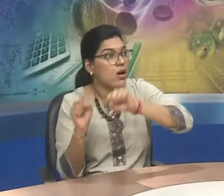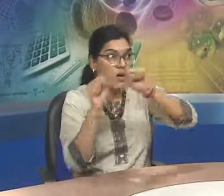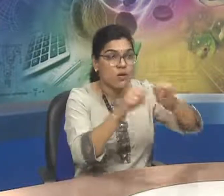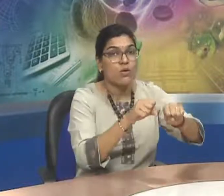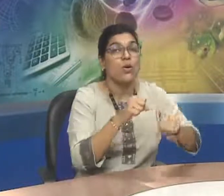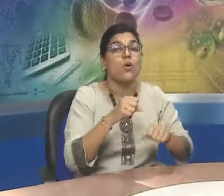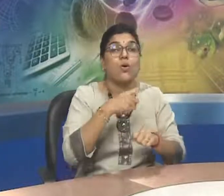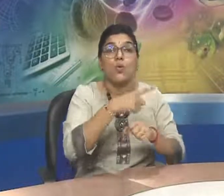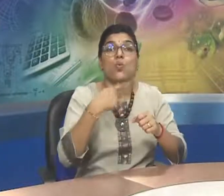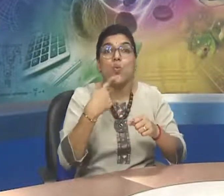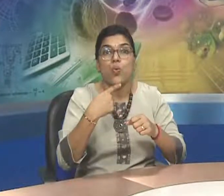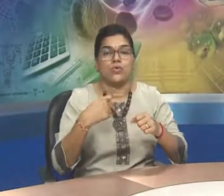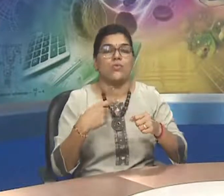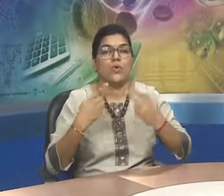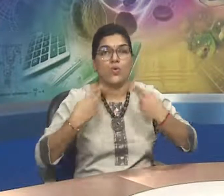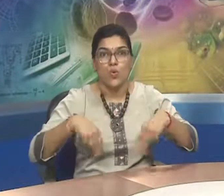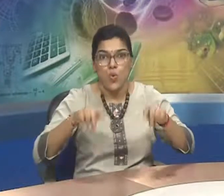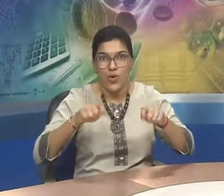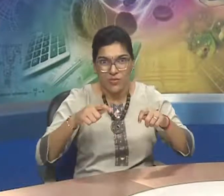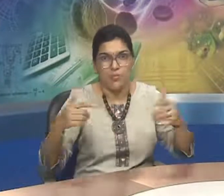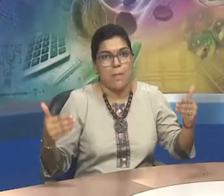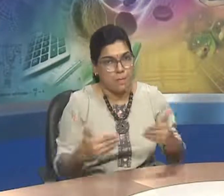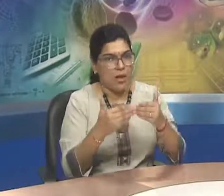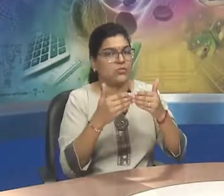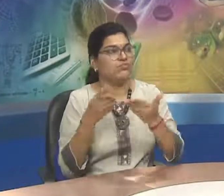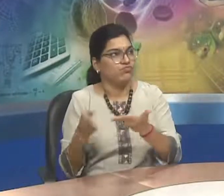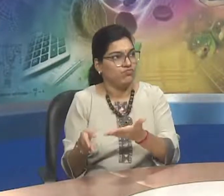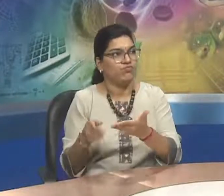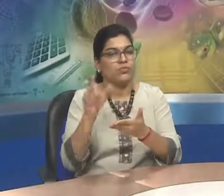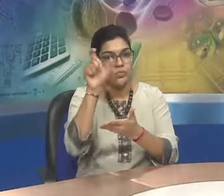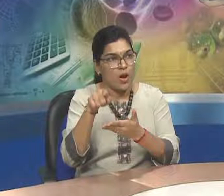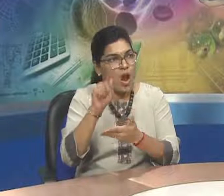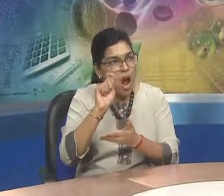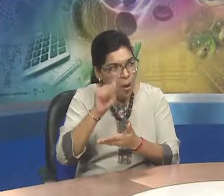the person needs to be produced before the judge